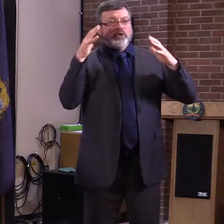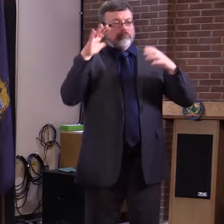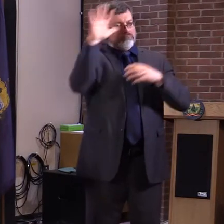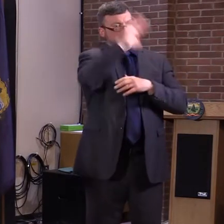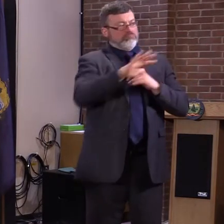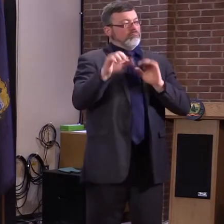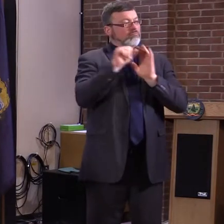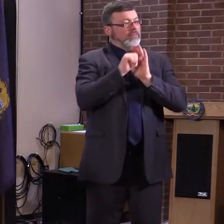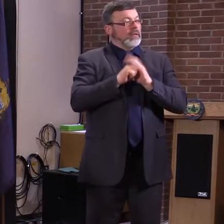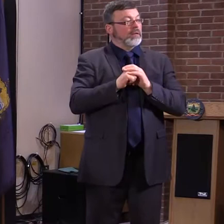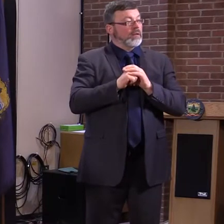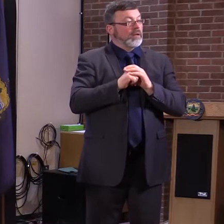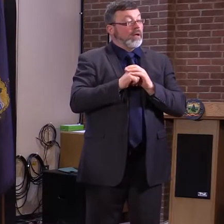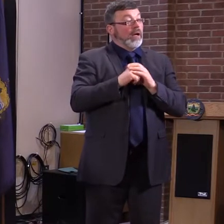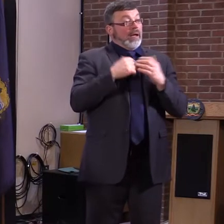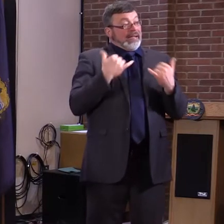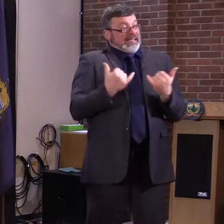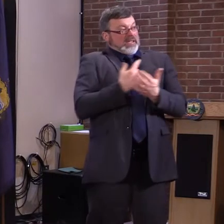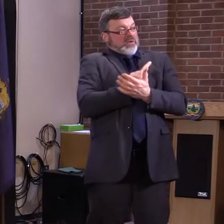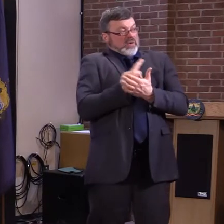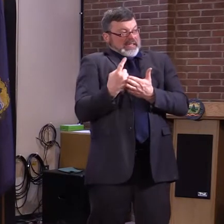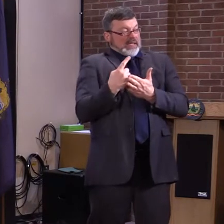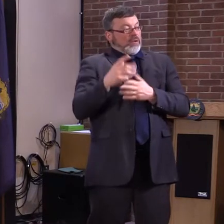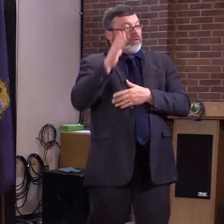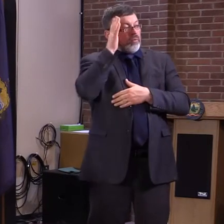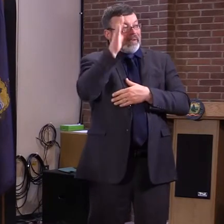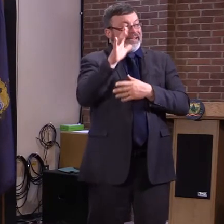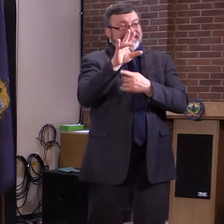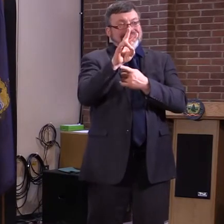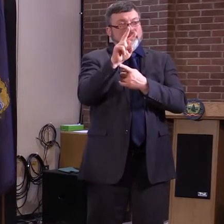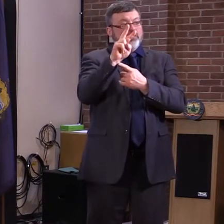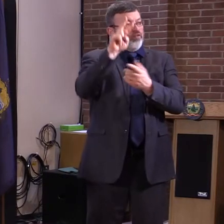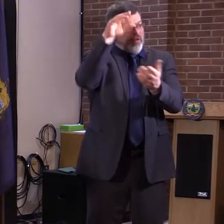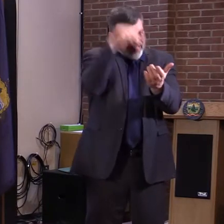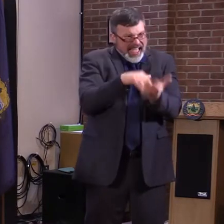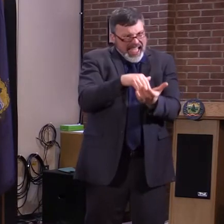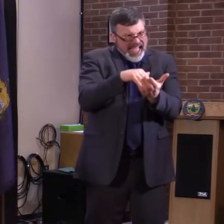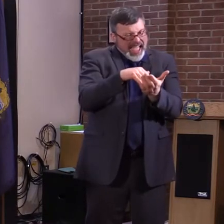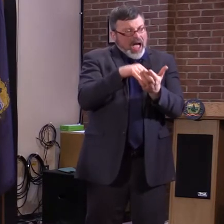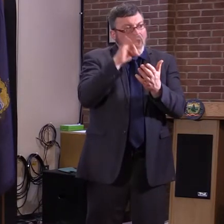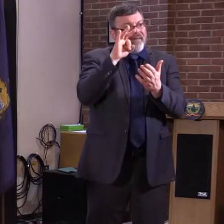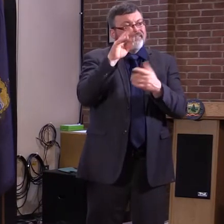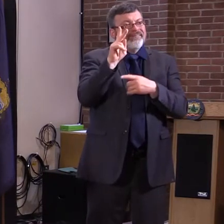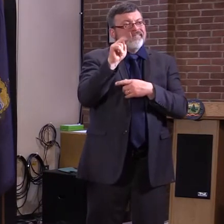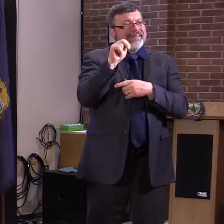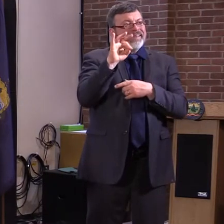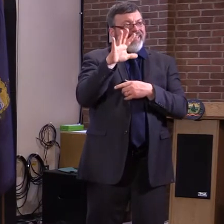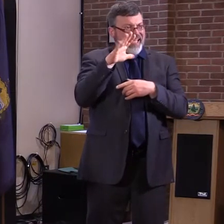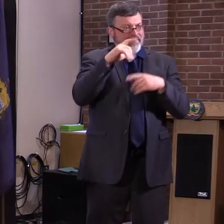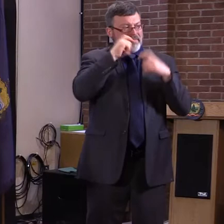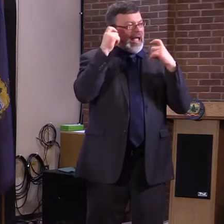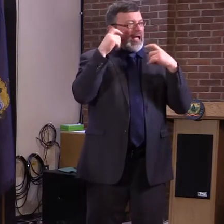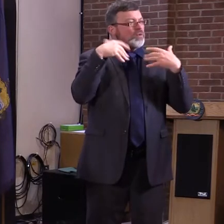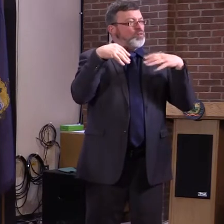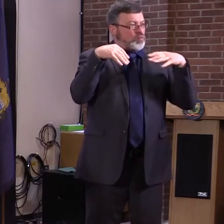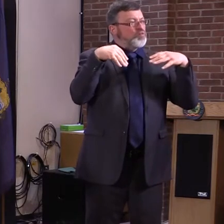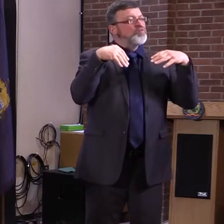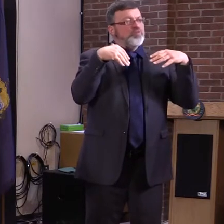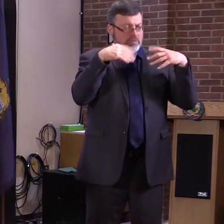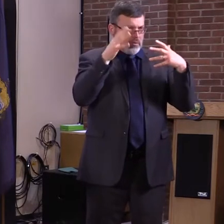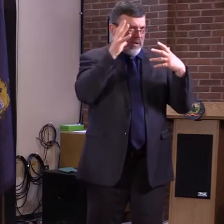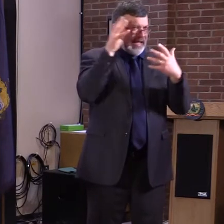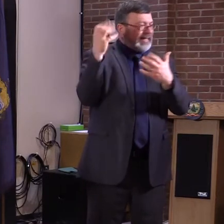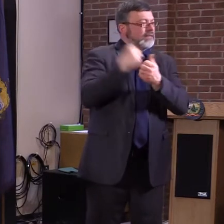another 72,000 procedural masks, additional KN95s, and 10,000